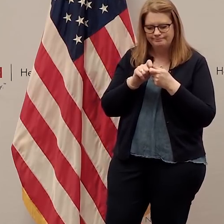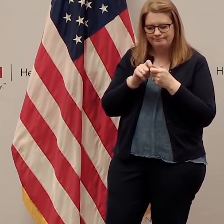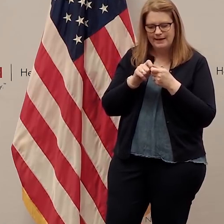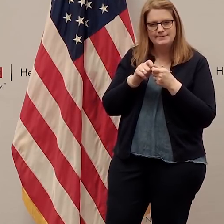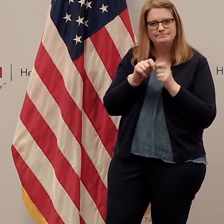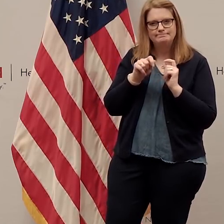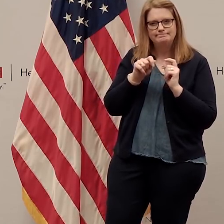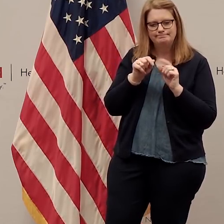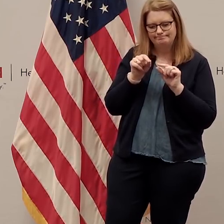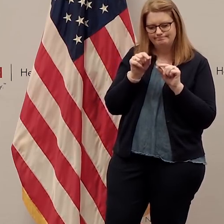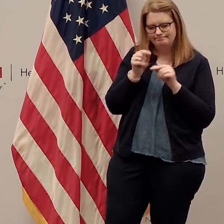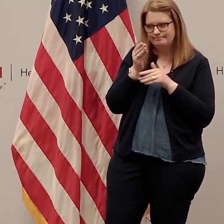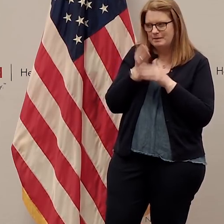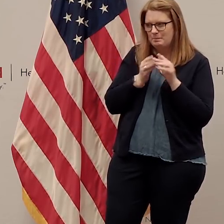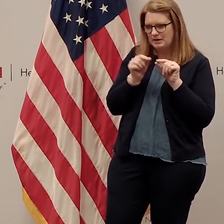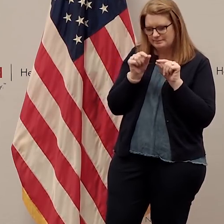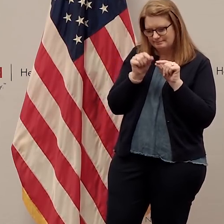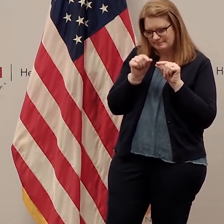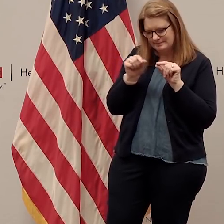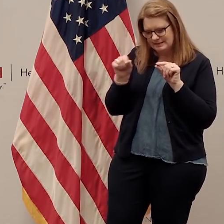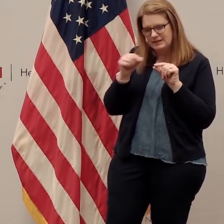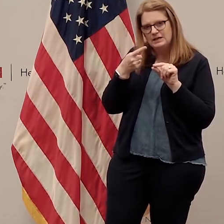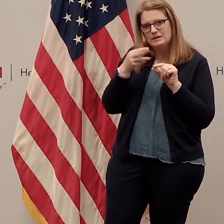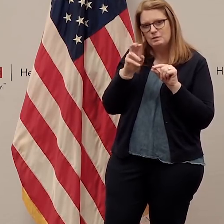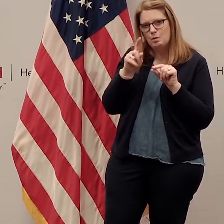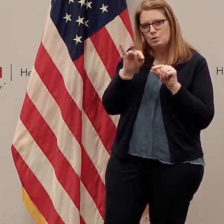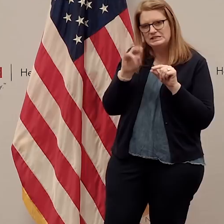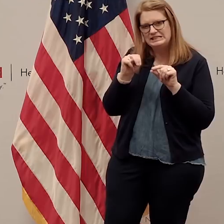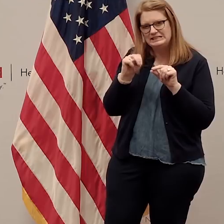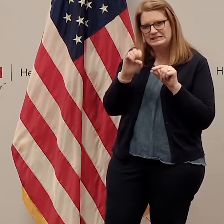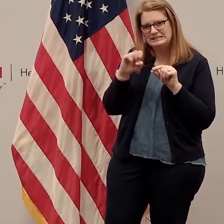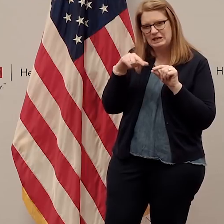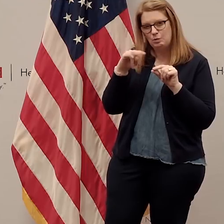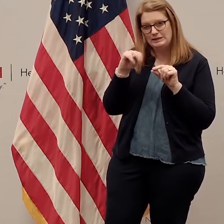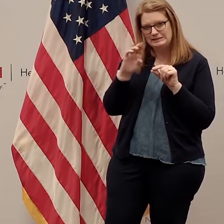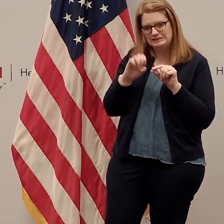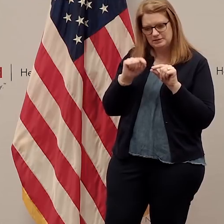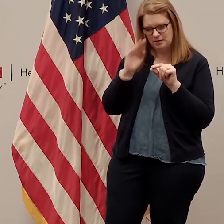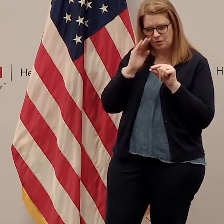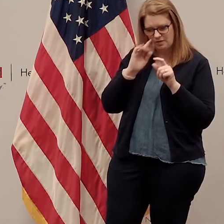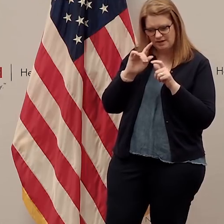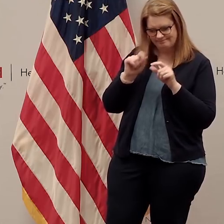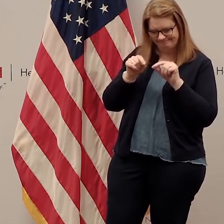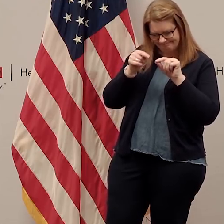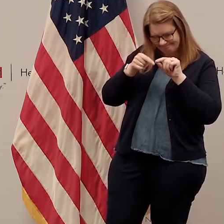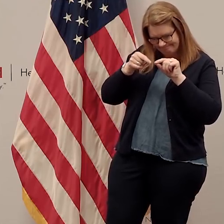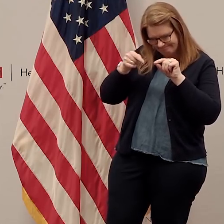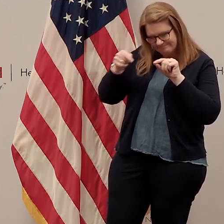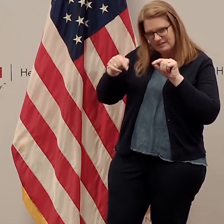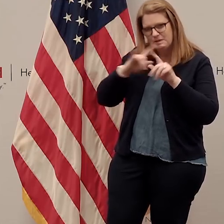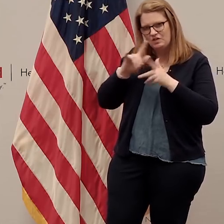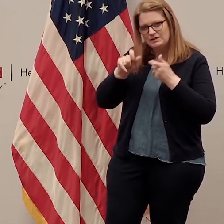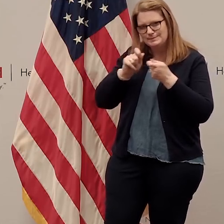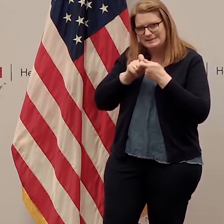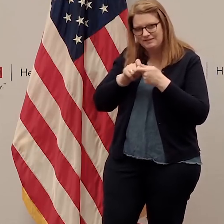sequence that, in the protein sequences that they're looking for, so they can be very precise about how they do that.